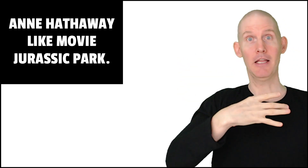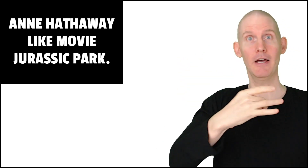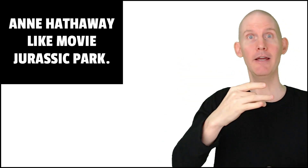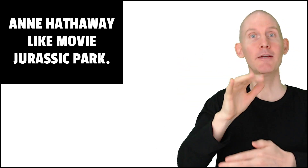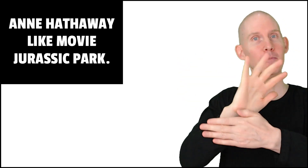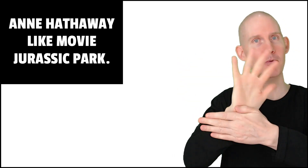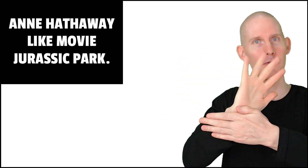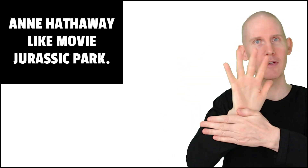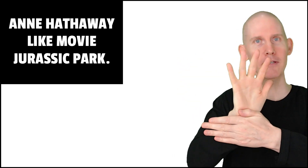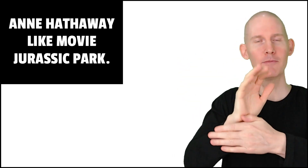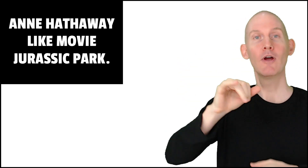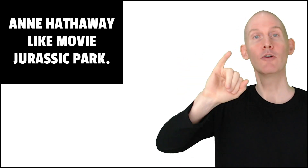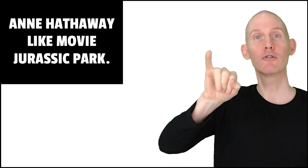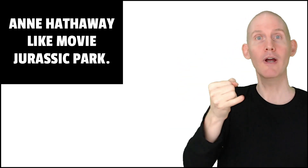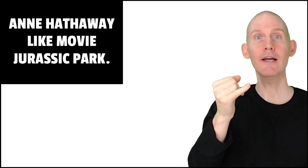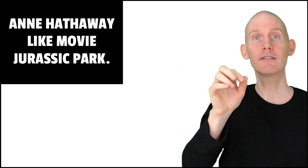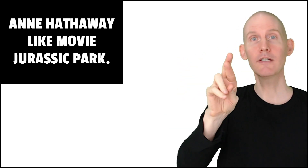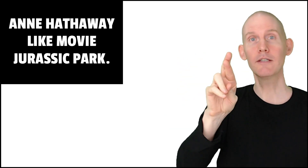like movie Jurassic